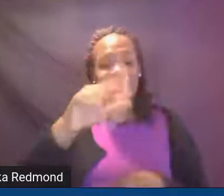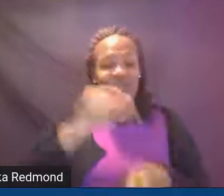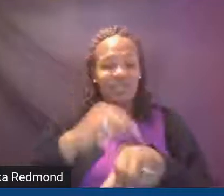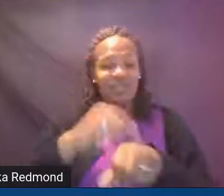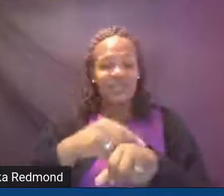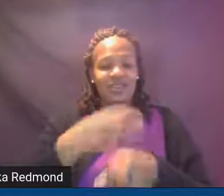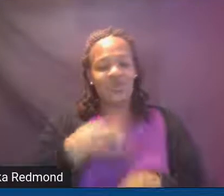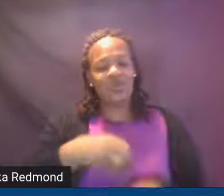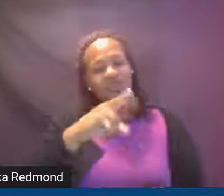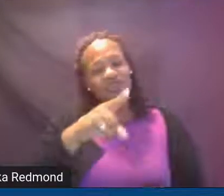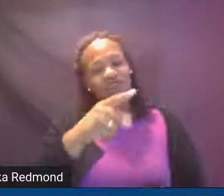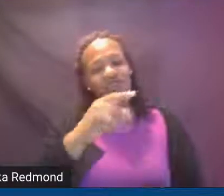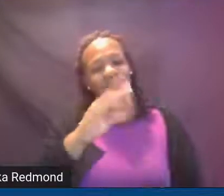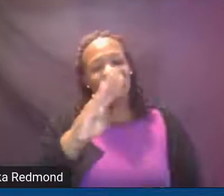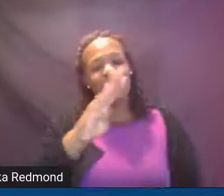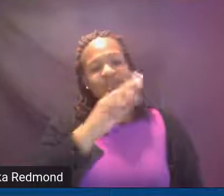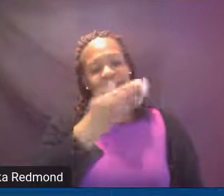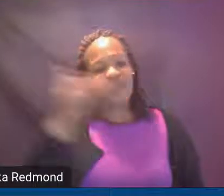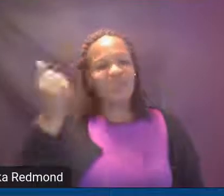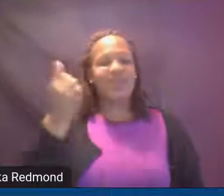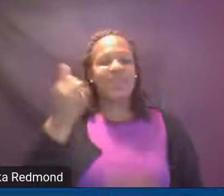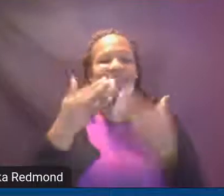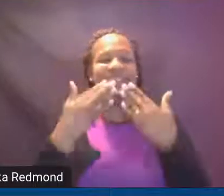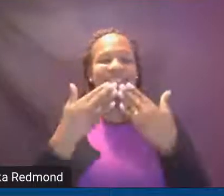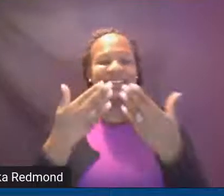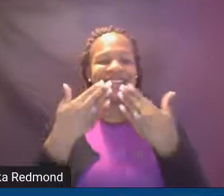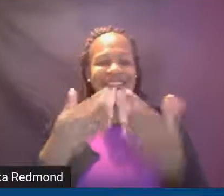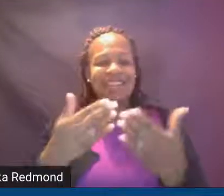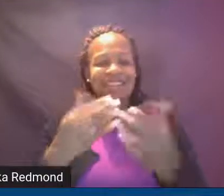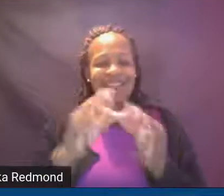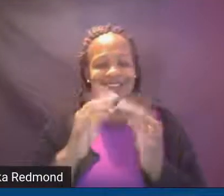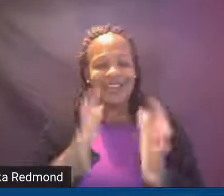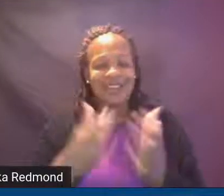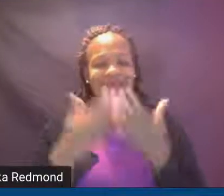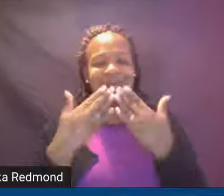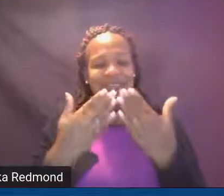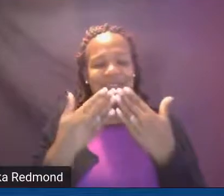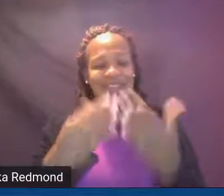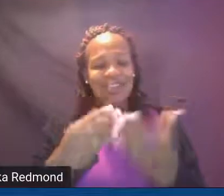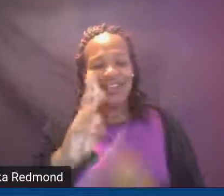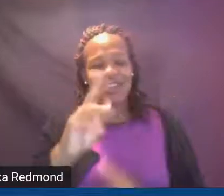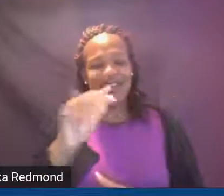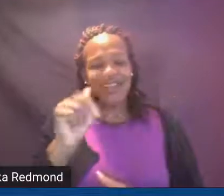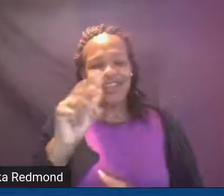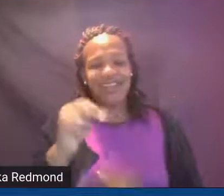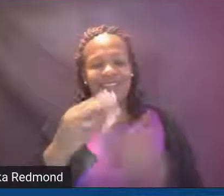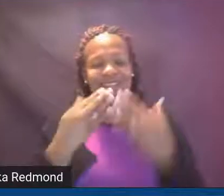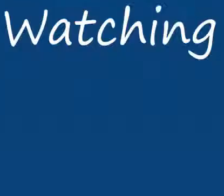best. And thank you, Bryan. Thank you. Anish, Shamika, thank you. Thank you. Thank you, Amika.